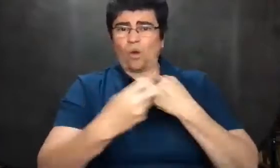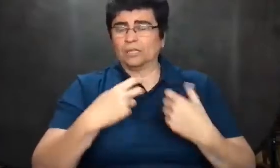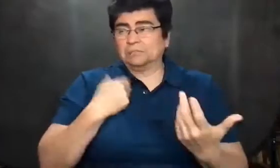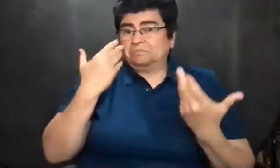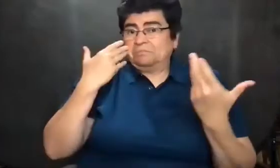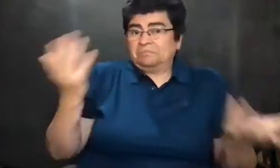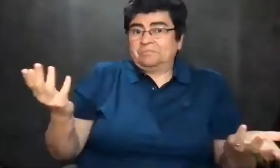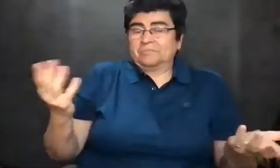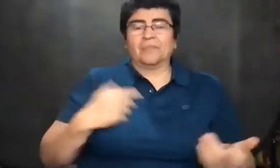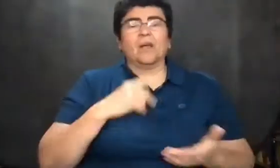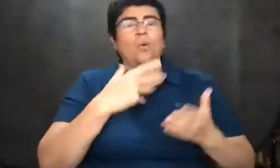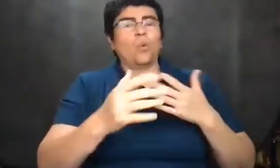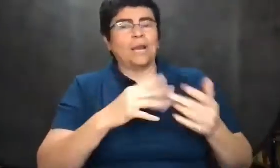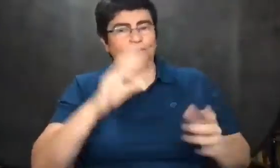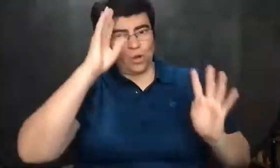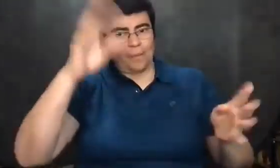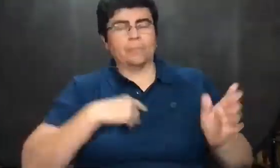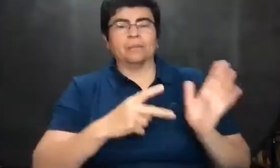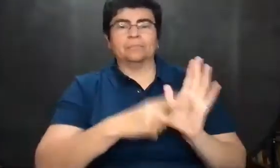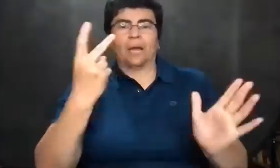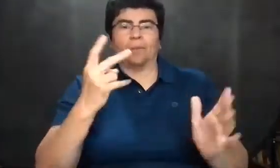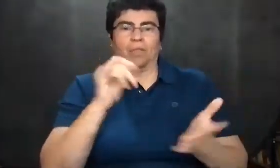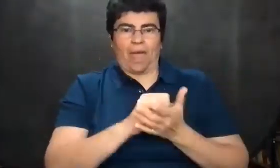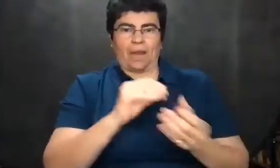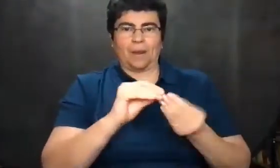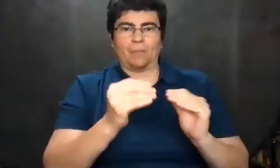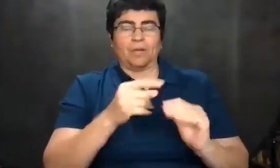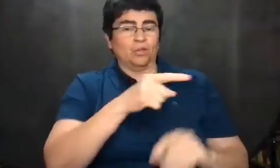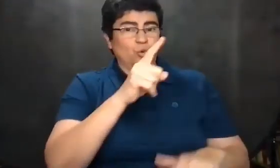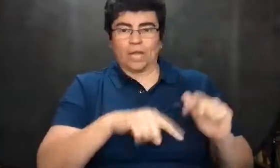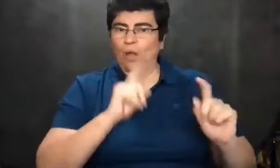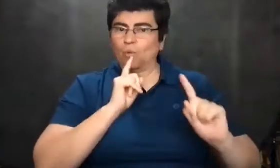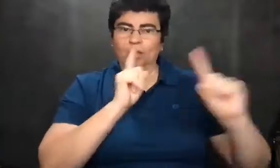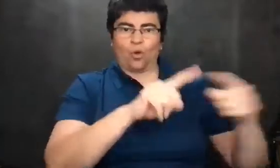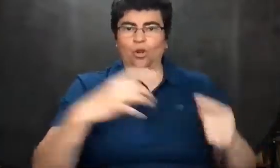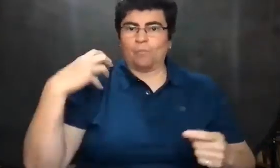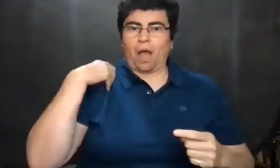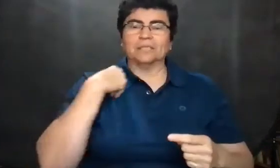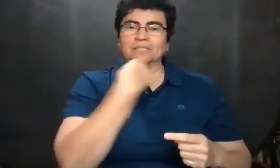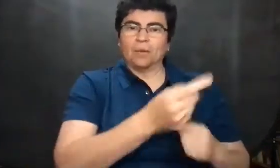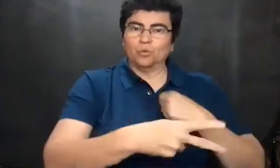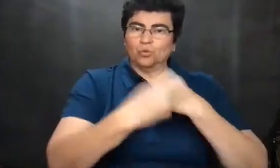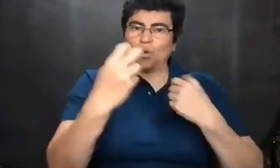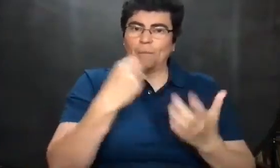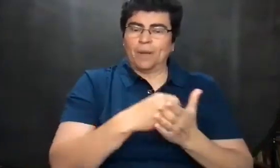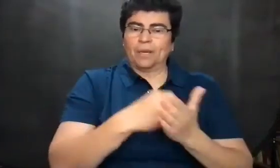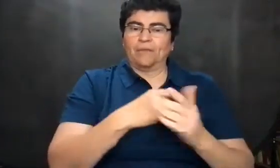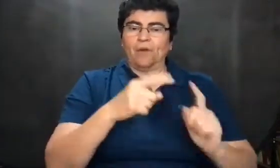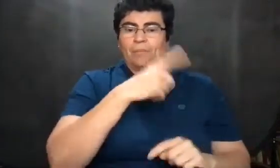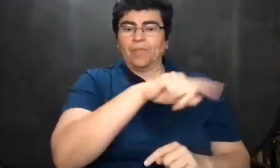said, well, whatever you come up with, double it. She said, and you can't really go to your boss and tell him that you stole money from them because you might